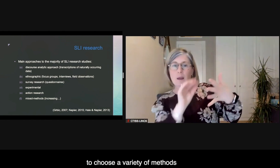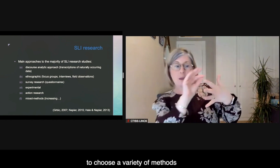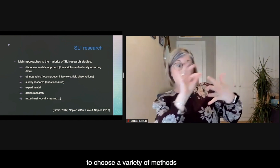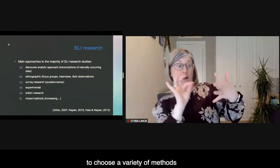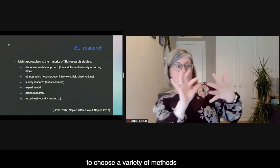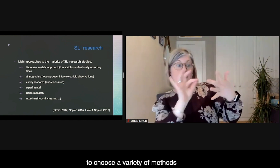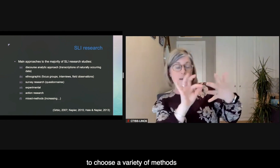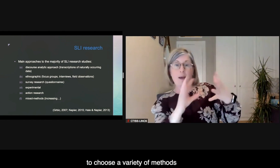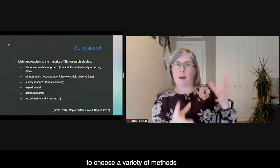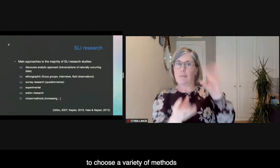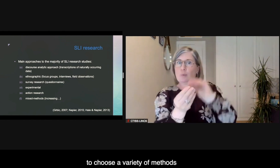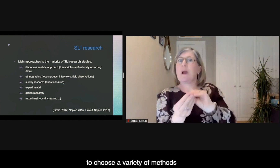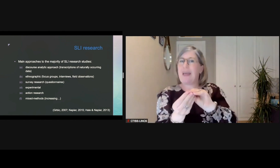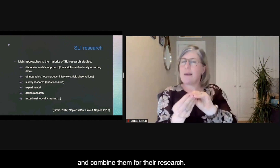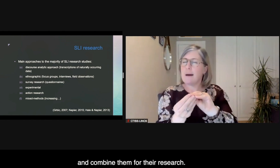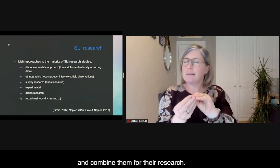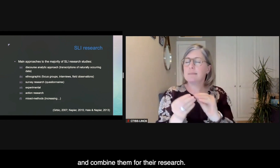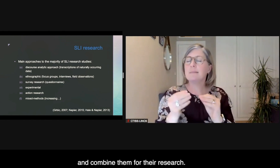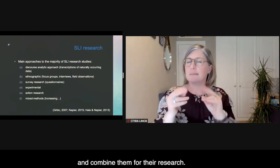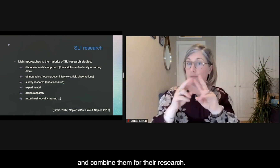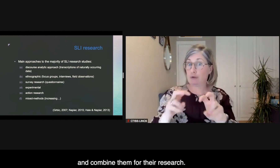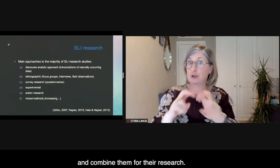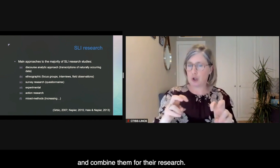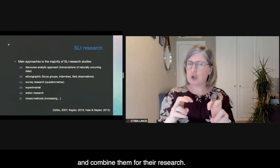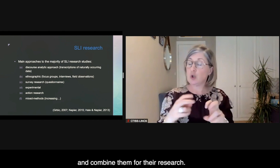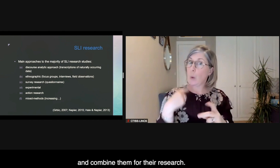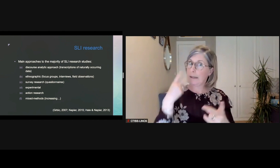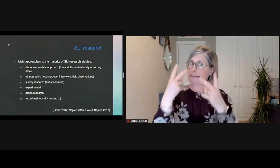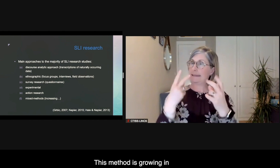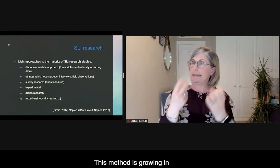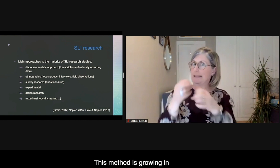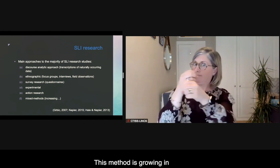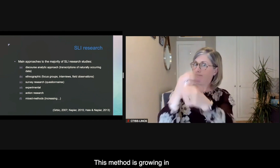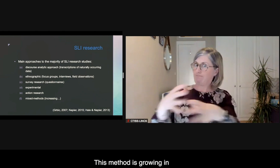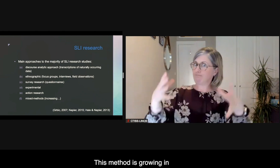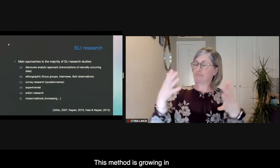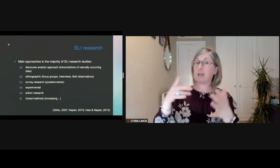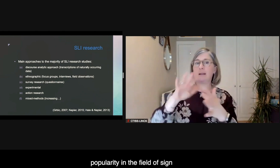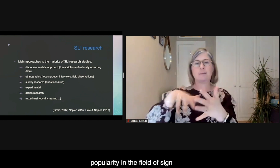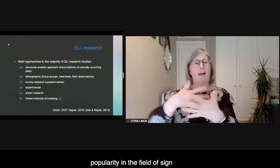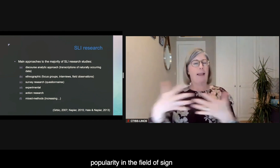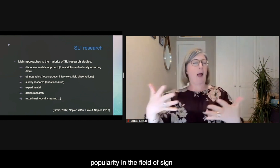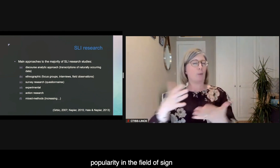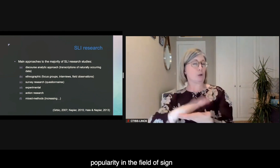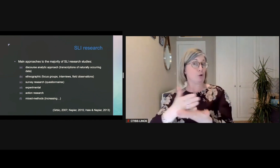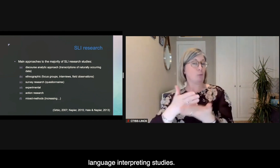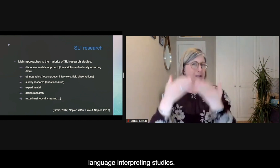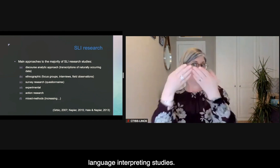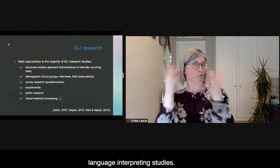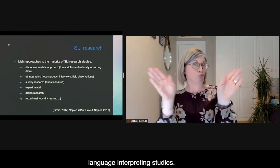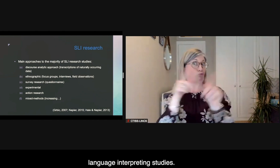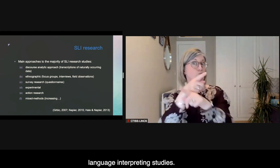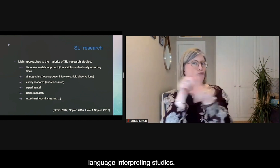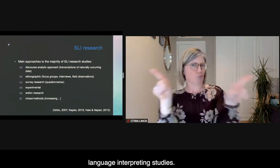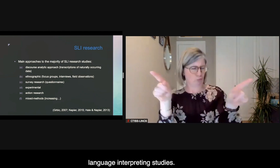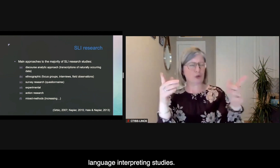to choose a variety of methods and combine them for their research. This method is growing in popularity in the field of sign language